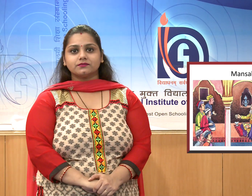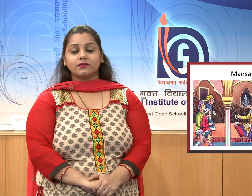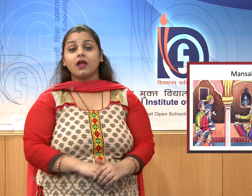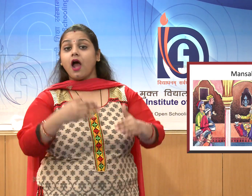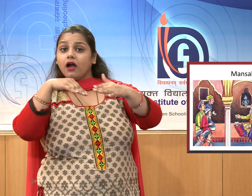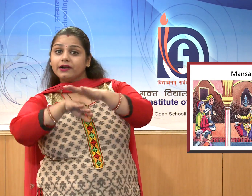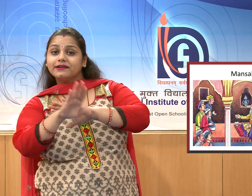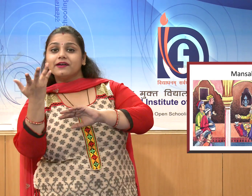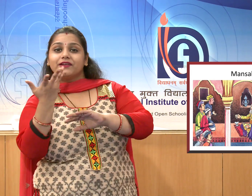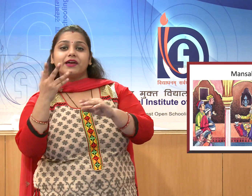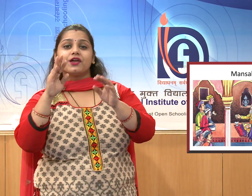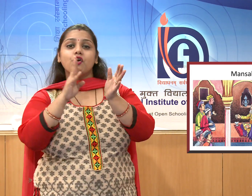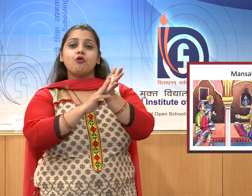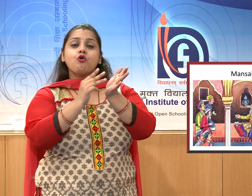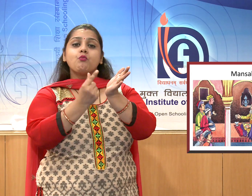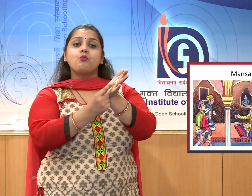in Mughal bureaucracy